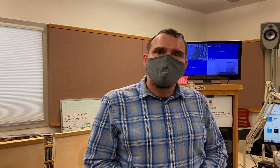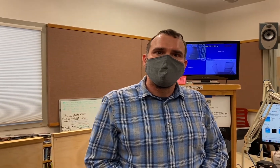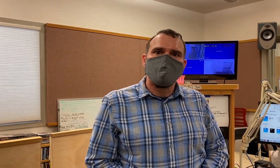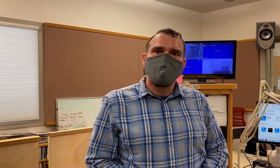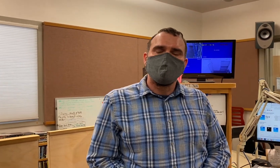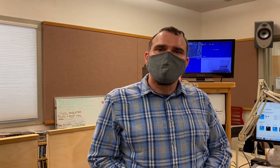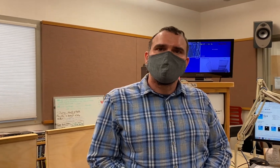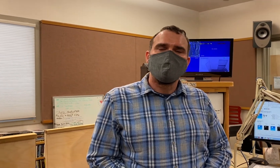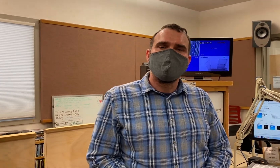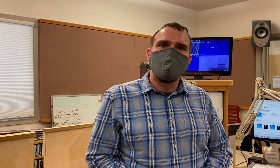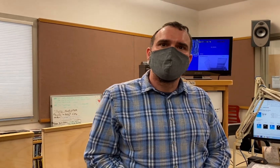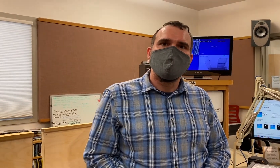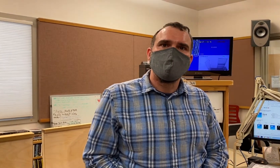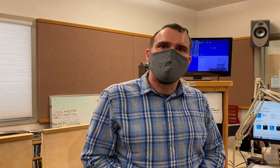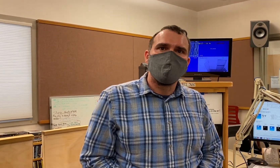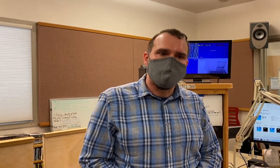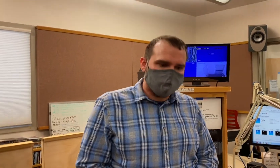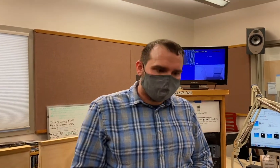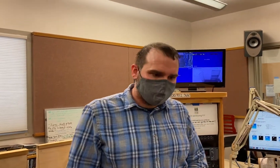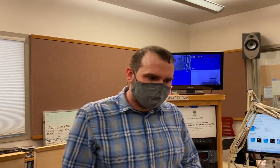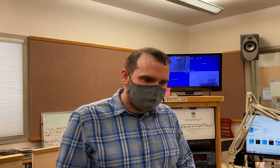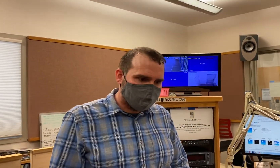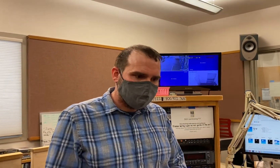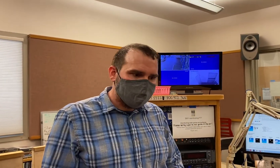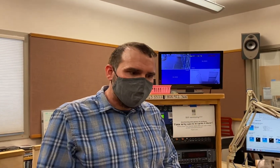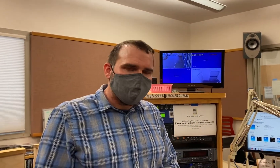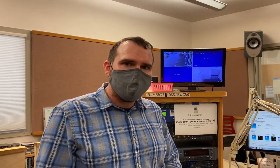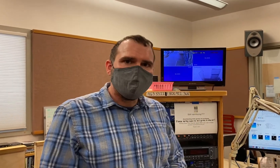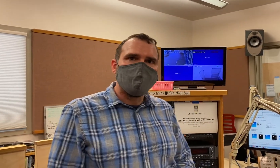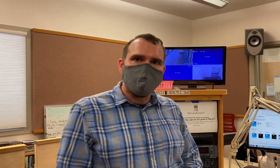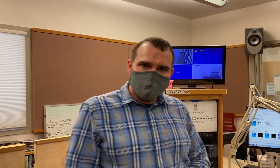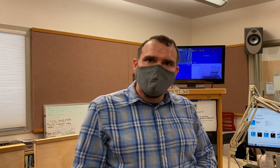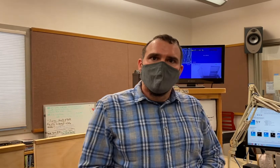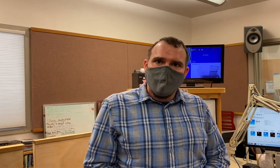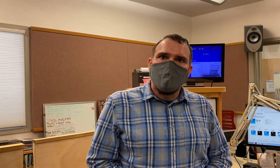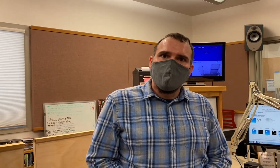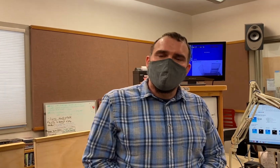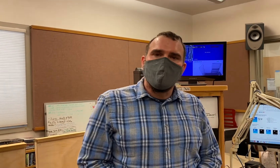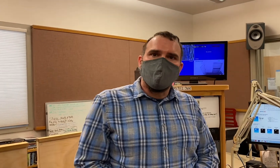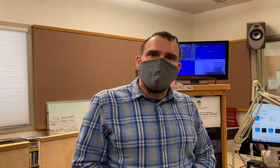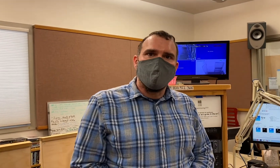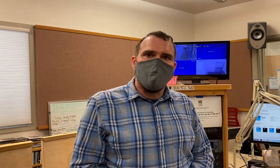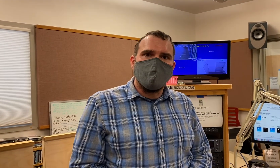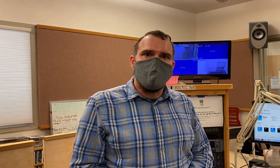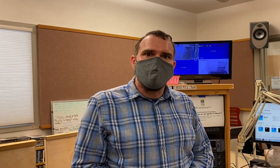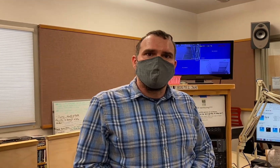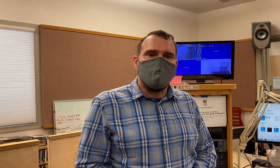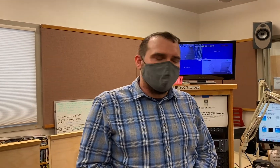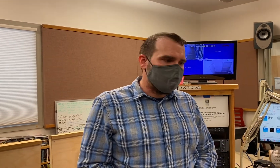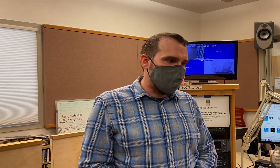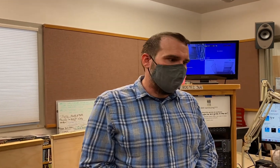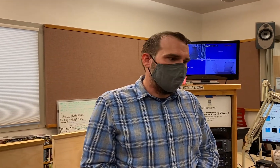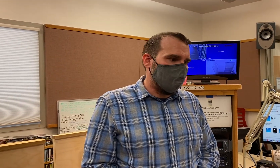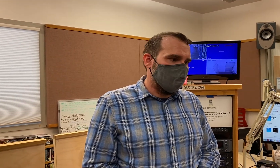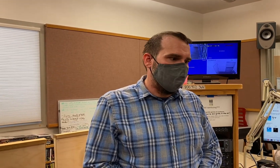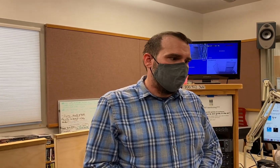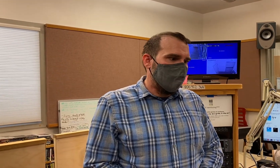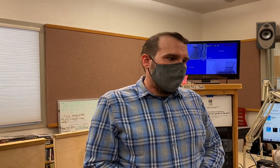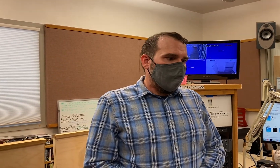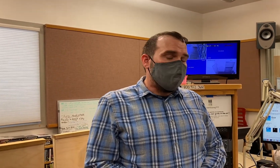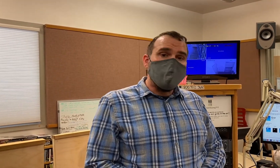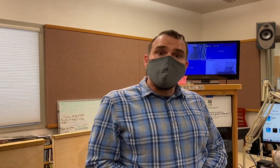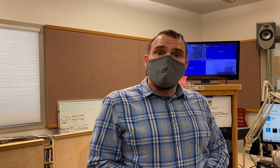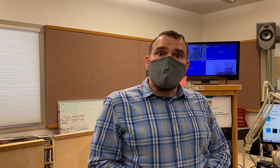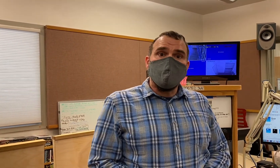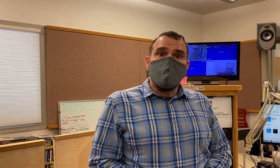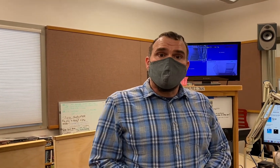what your radio station does between like a podcast. Oh yeah, very glad to answer that. So